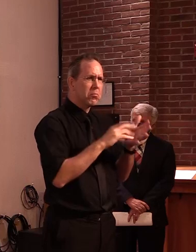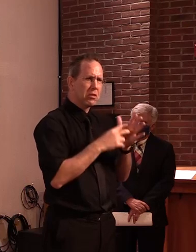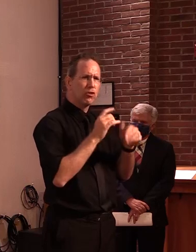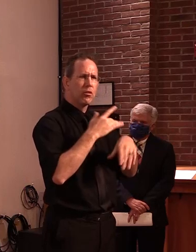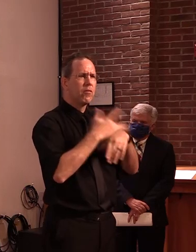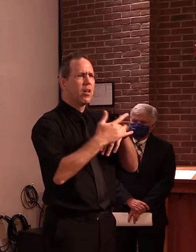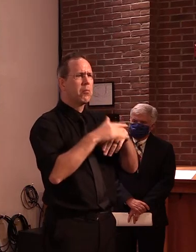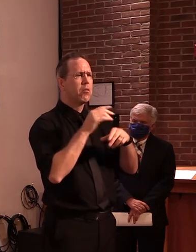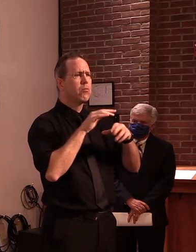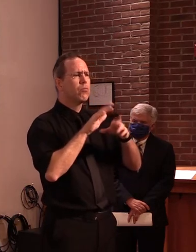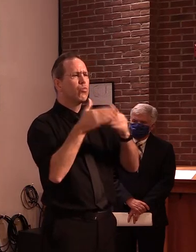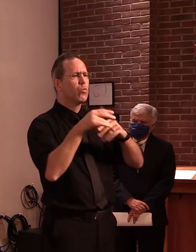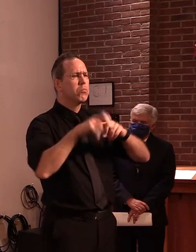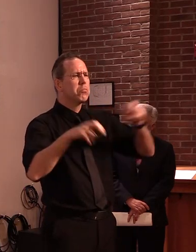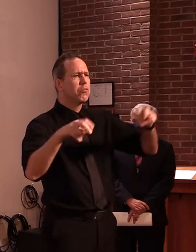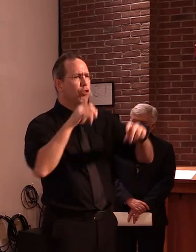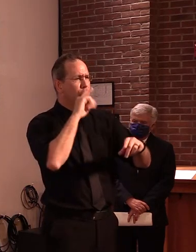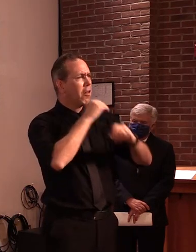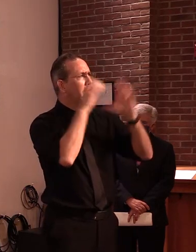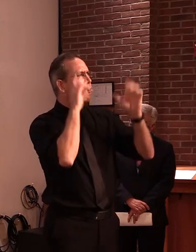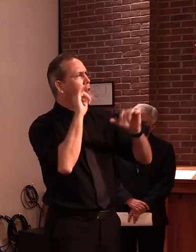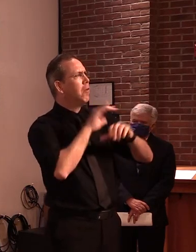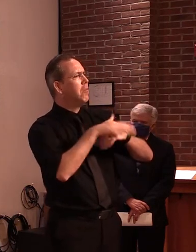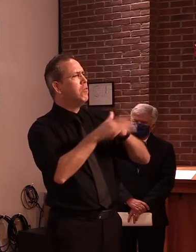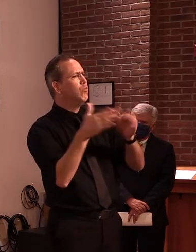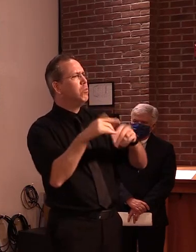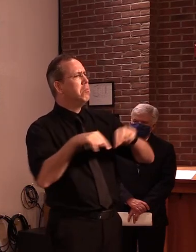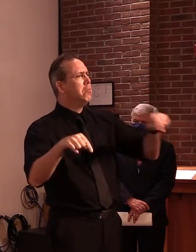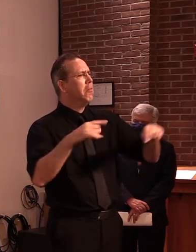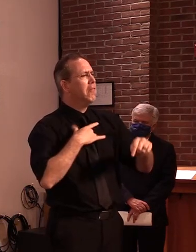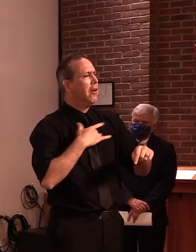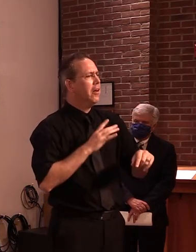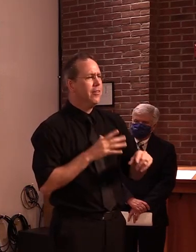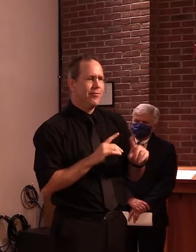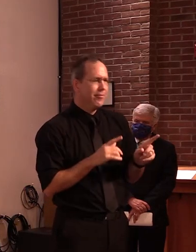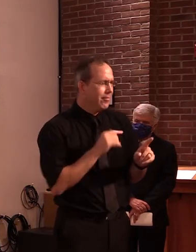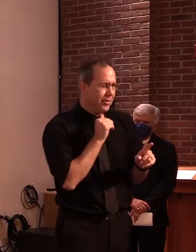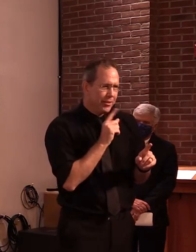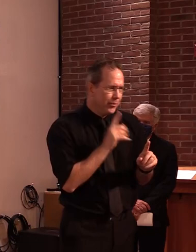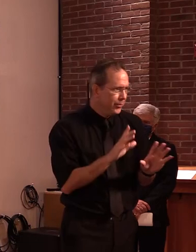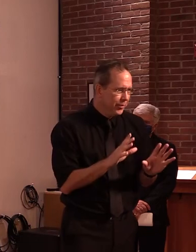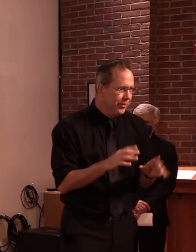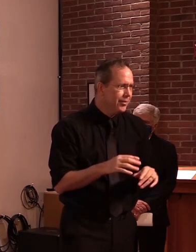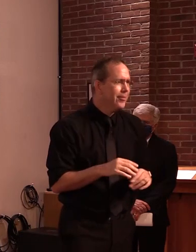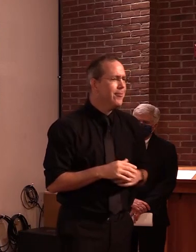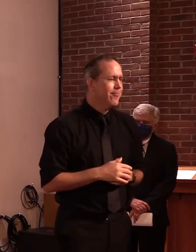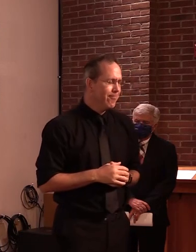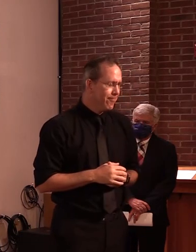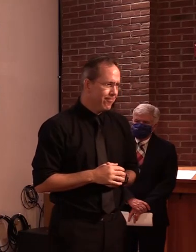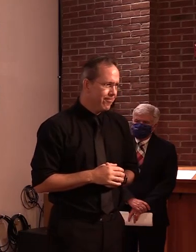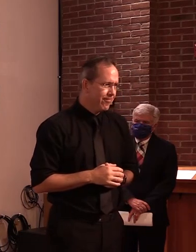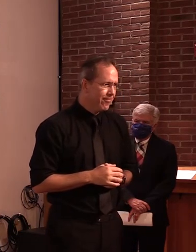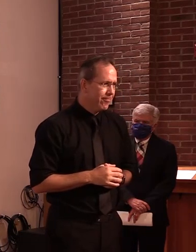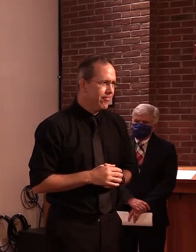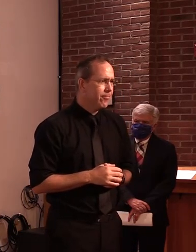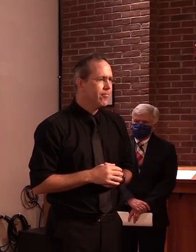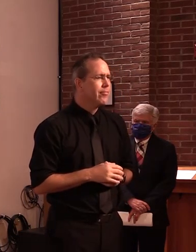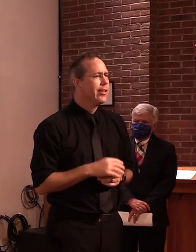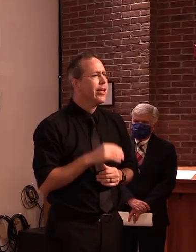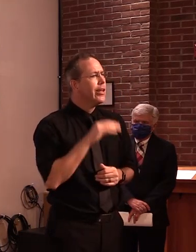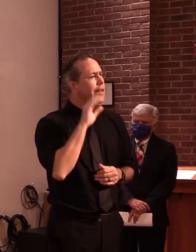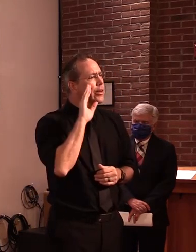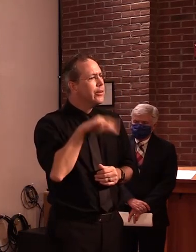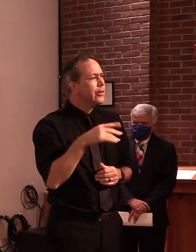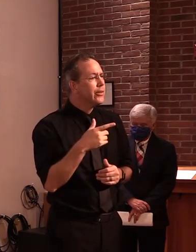space in order to put them back and bring them back to Vermont. But unfortunately, as you are aware, we have this